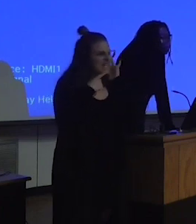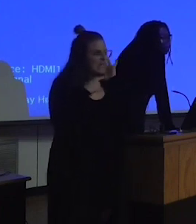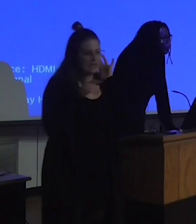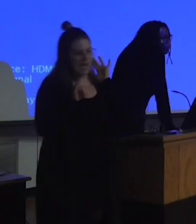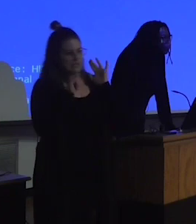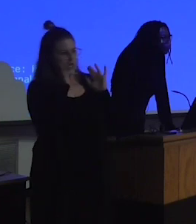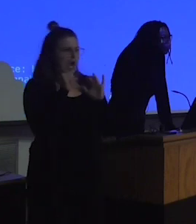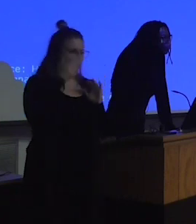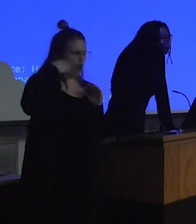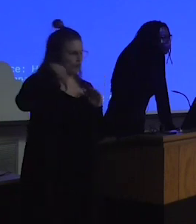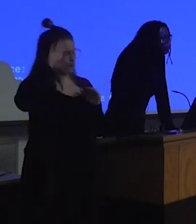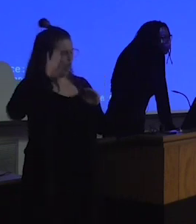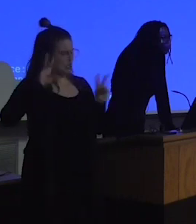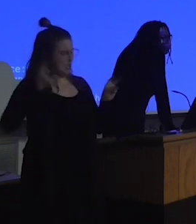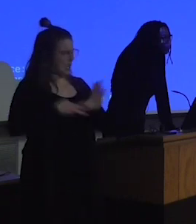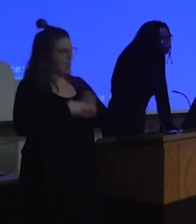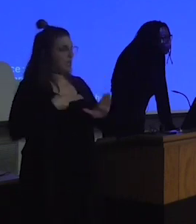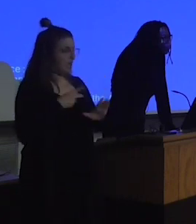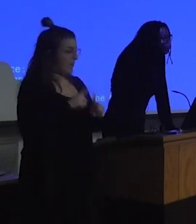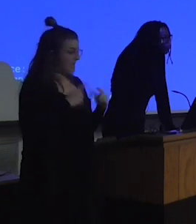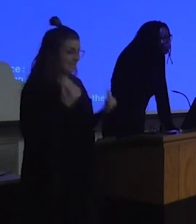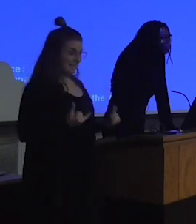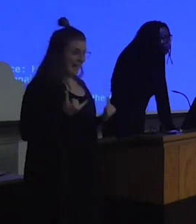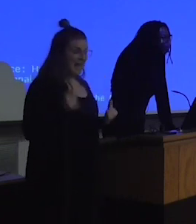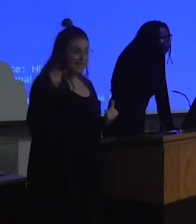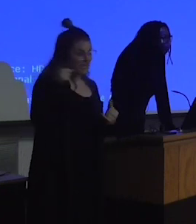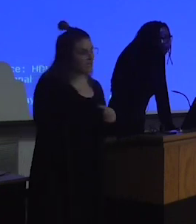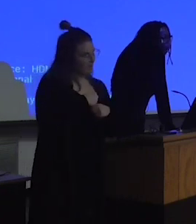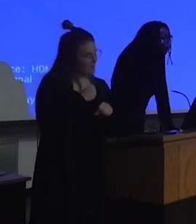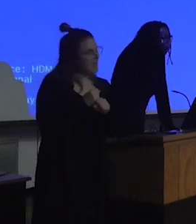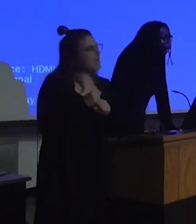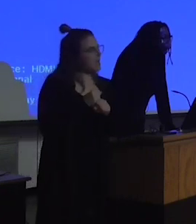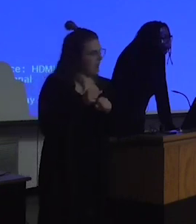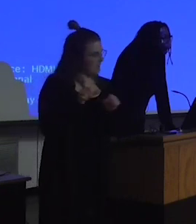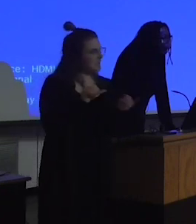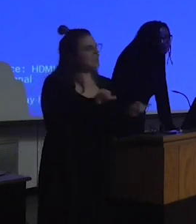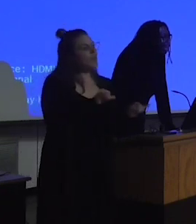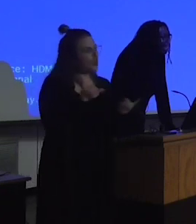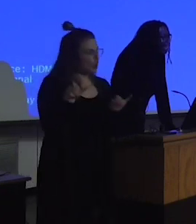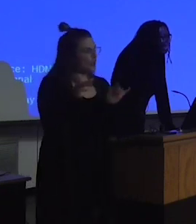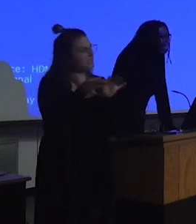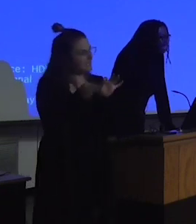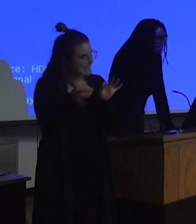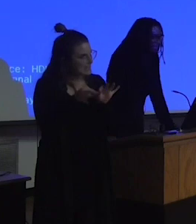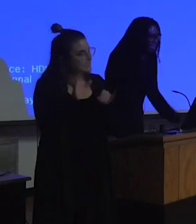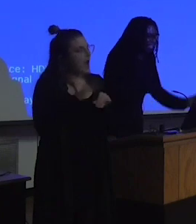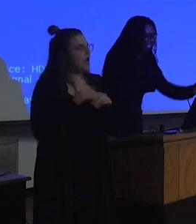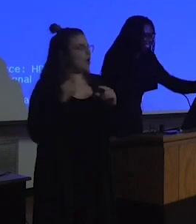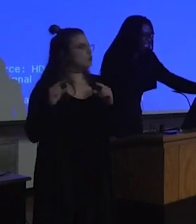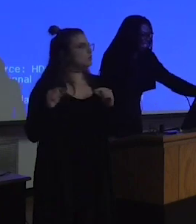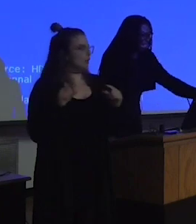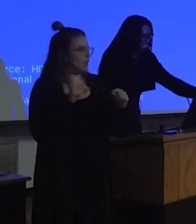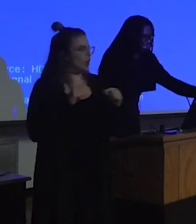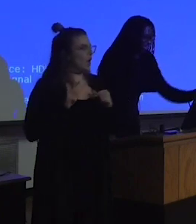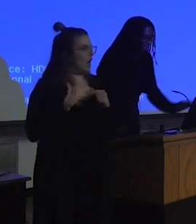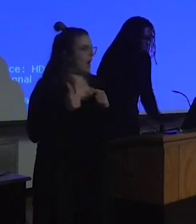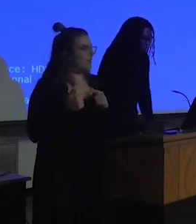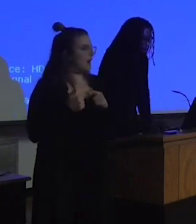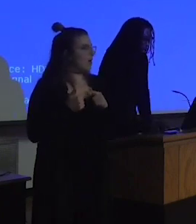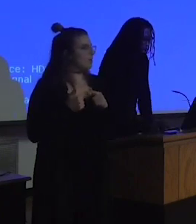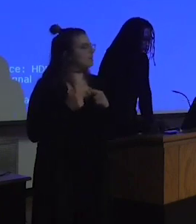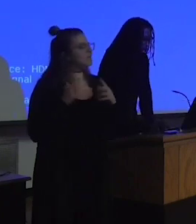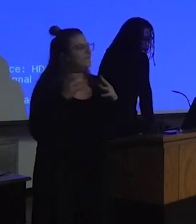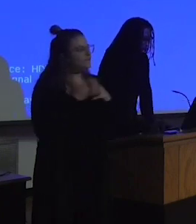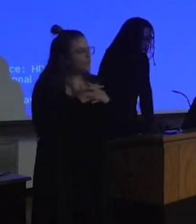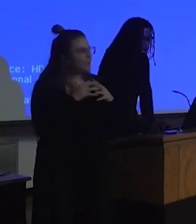And I think it was actually just today, he made a similar sentiment on Twitter about this football stadium